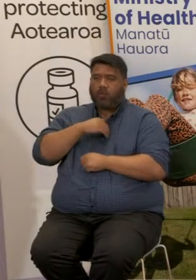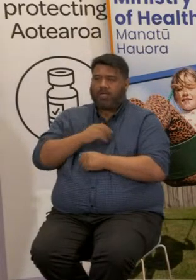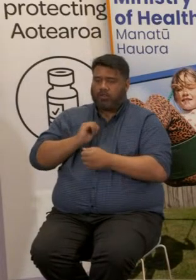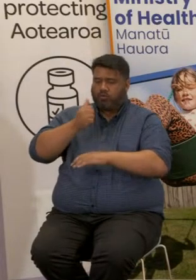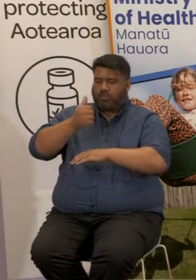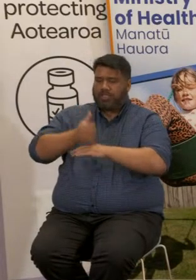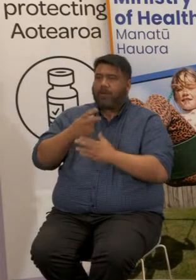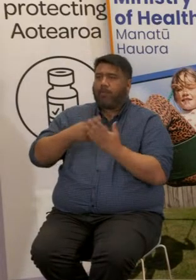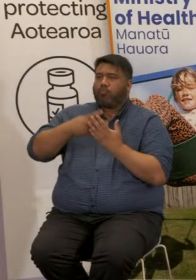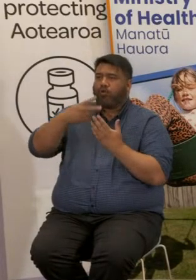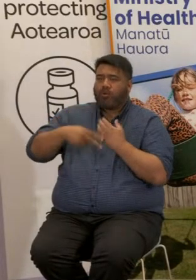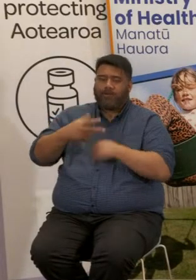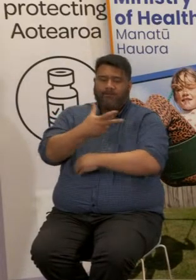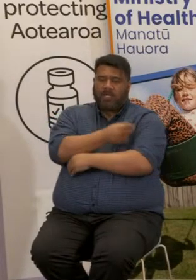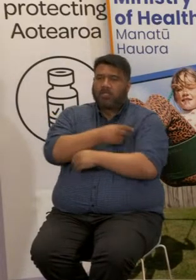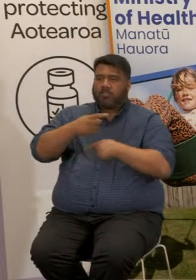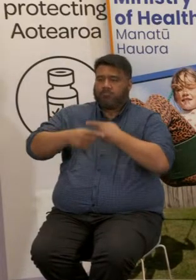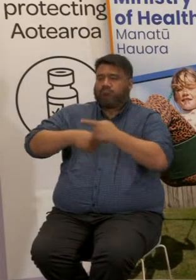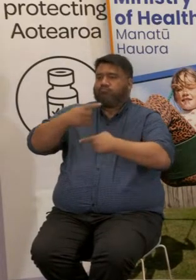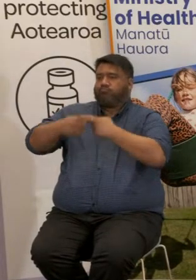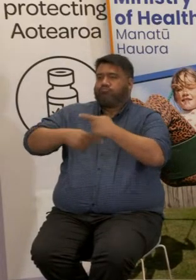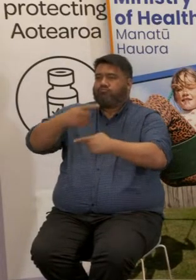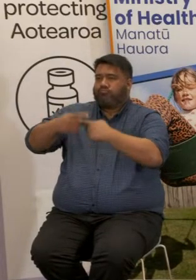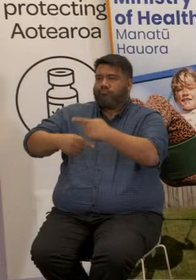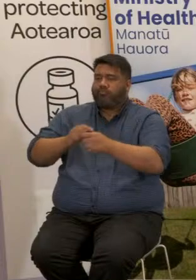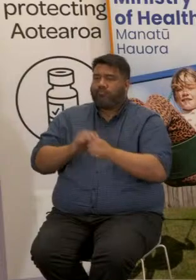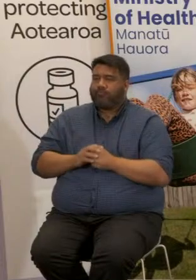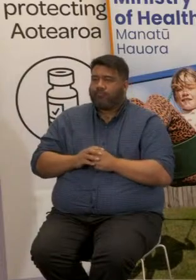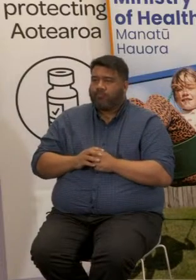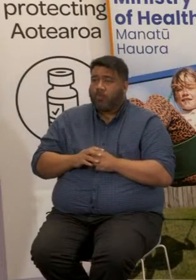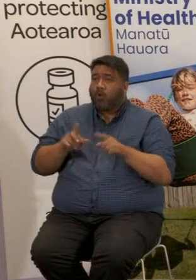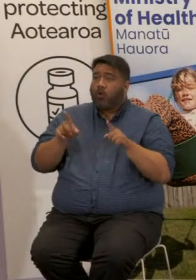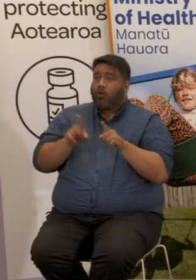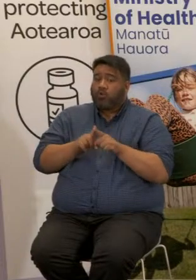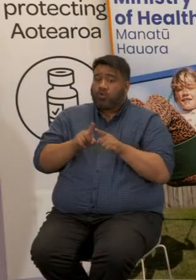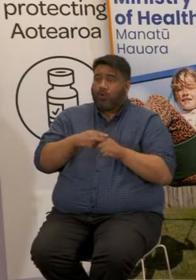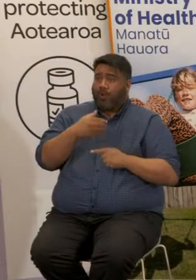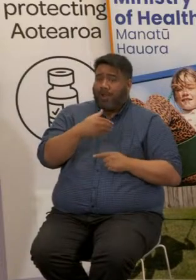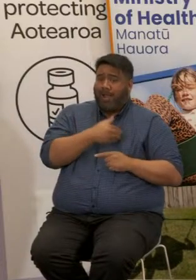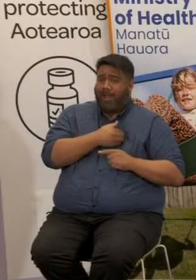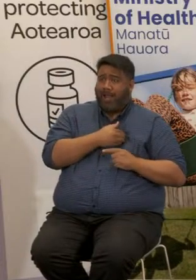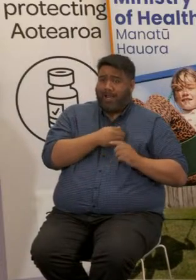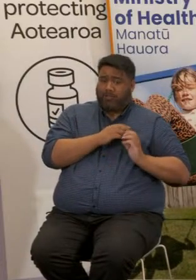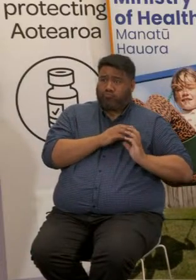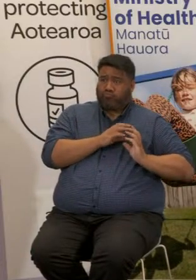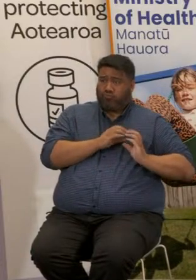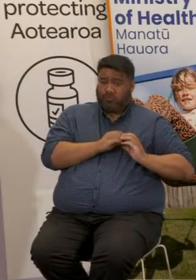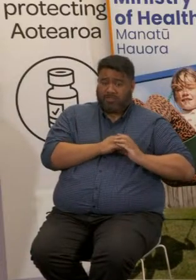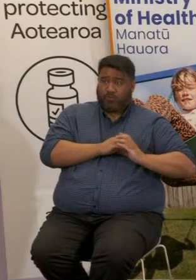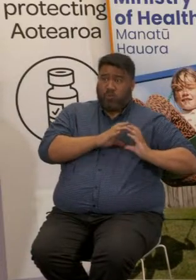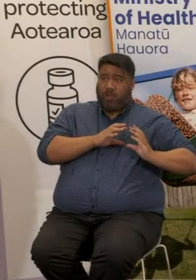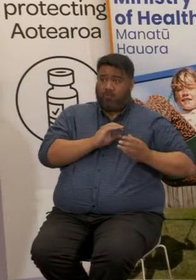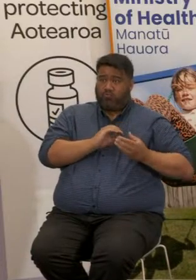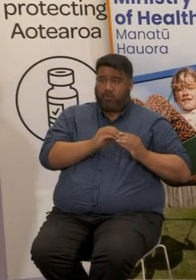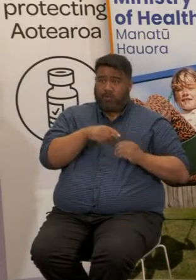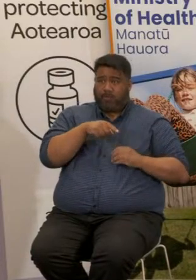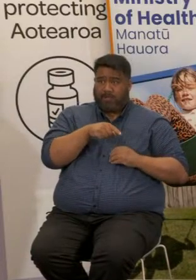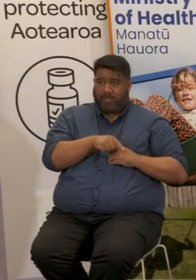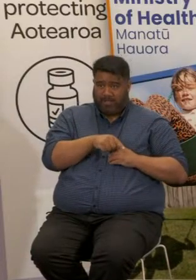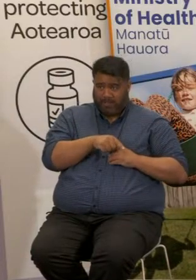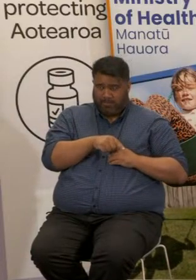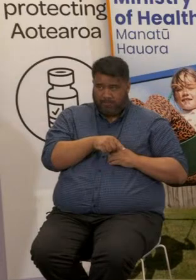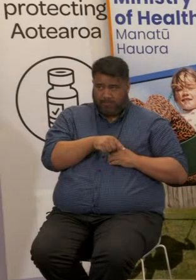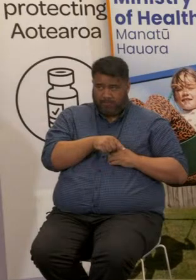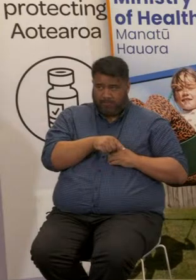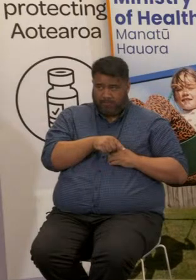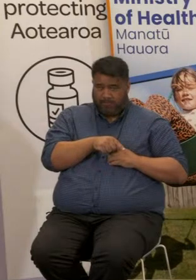And also I reflect on the concern around myocarditis. The incidence with COVID disease is 4 times higher than with the vaccine. So this